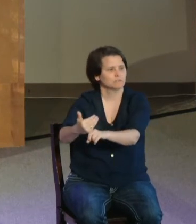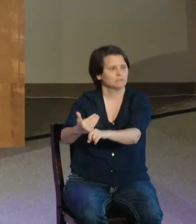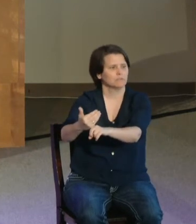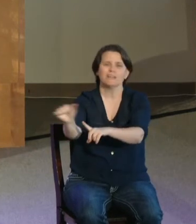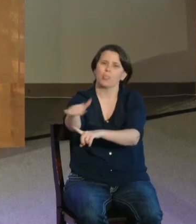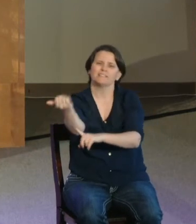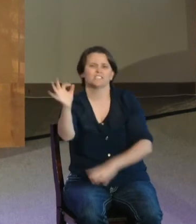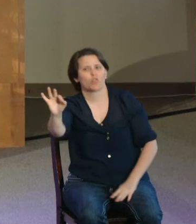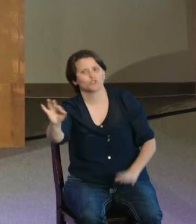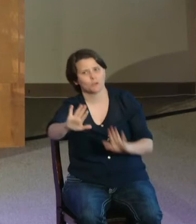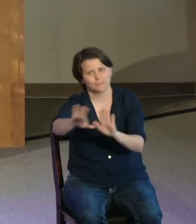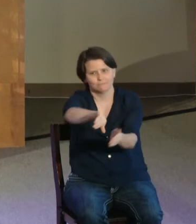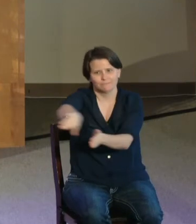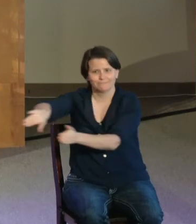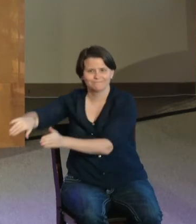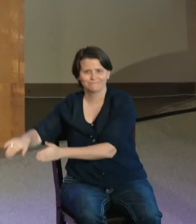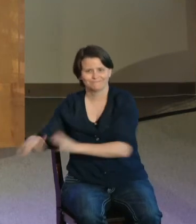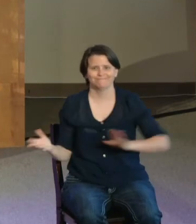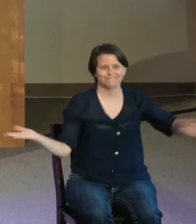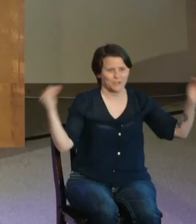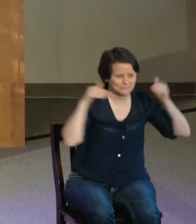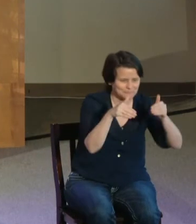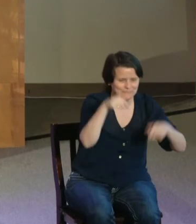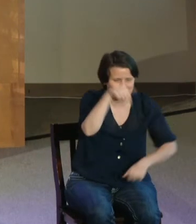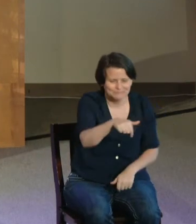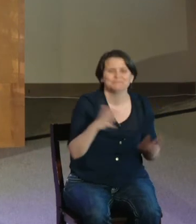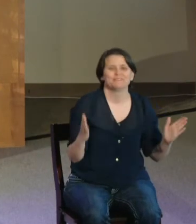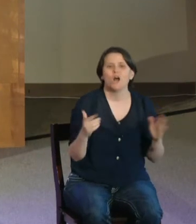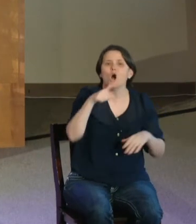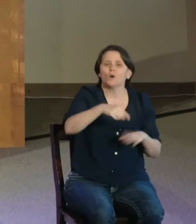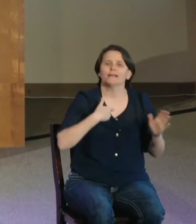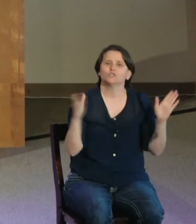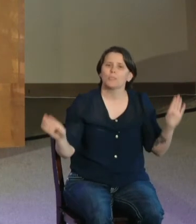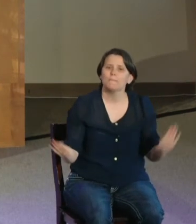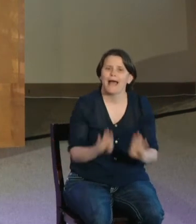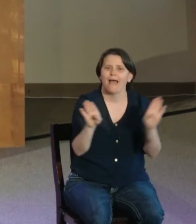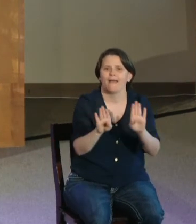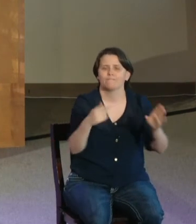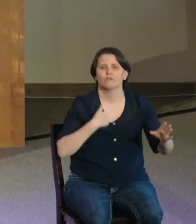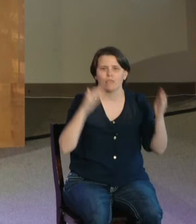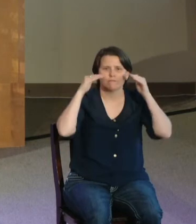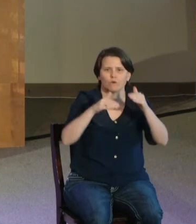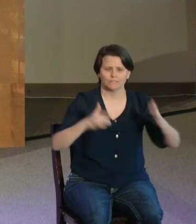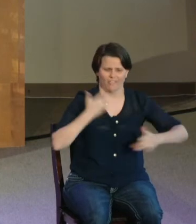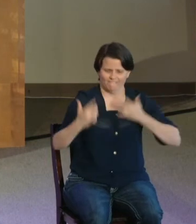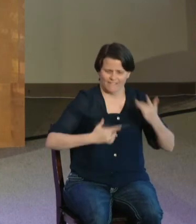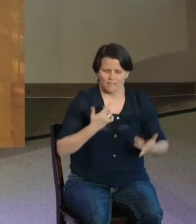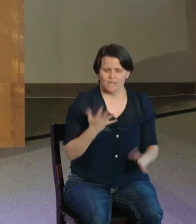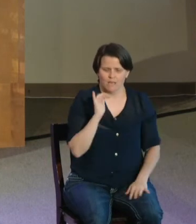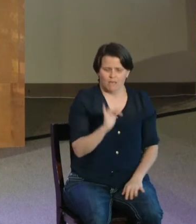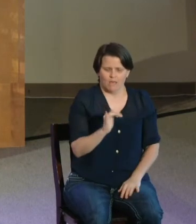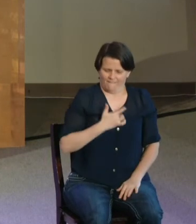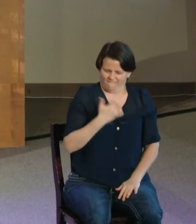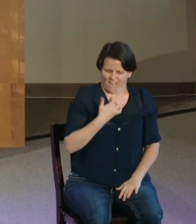another sermon there. Okay. So, we could continue the behavior of focusing on the feelings that life is unfair